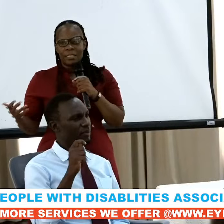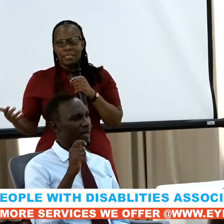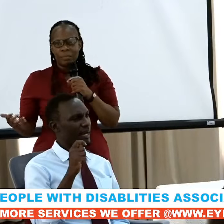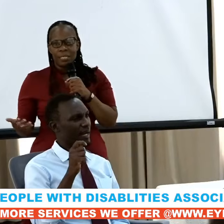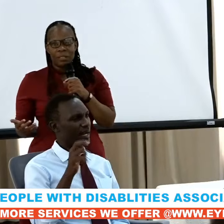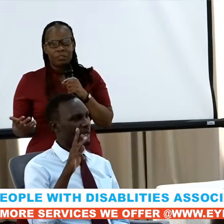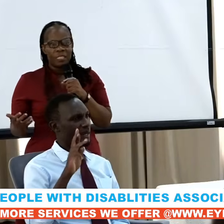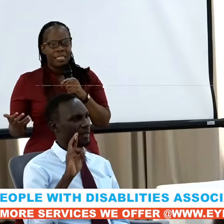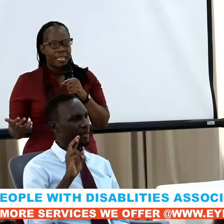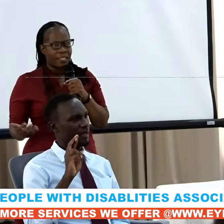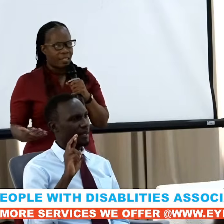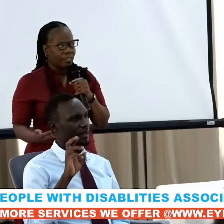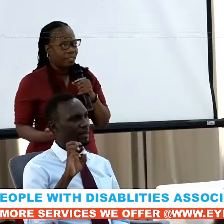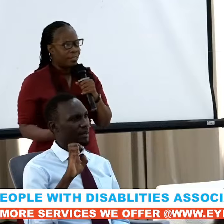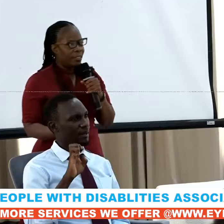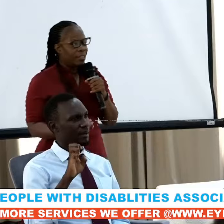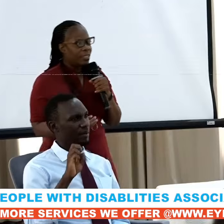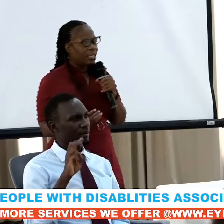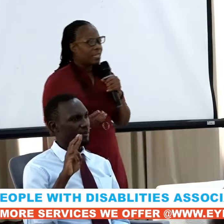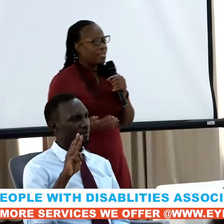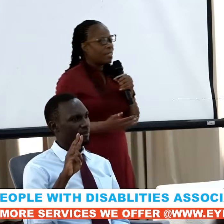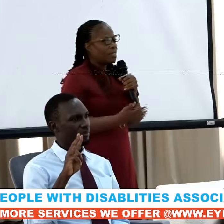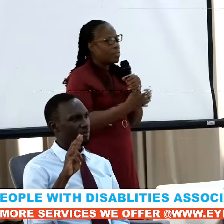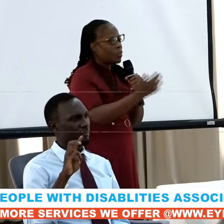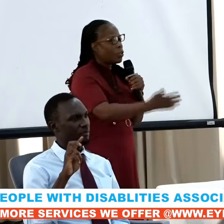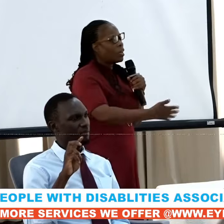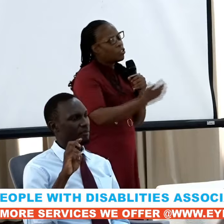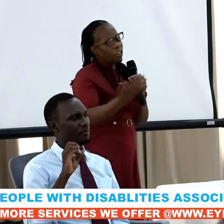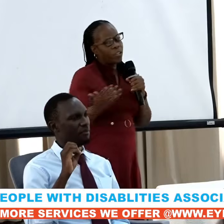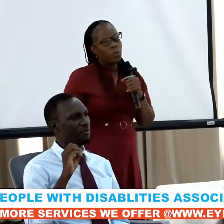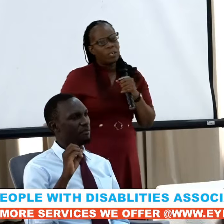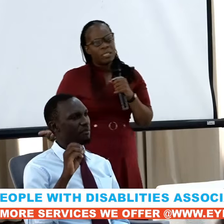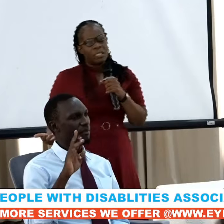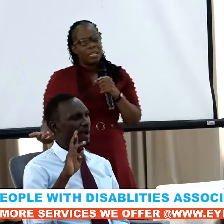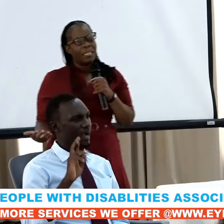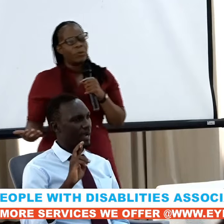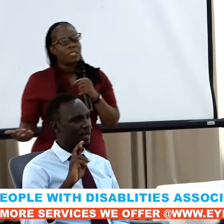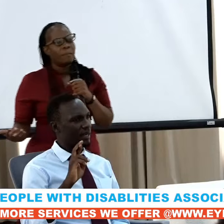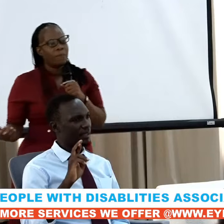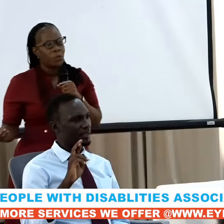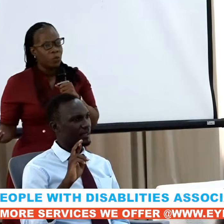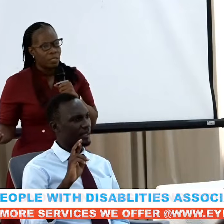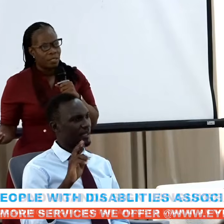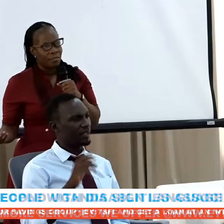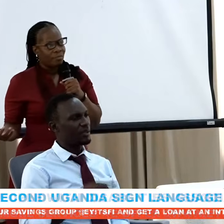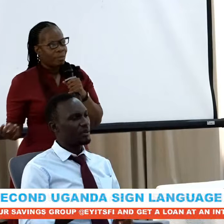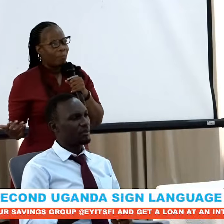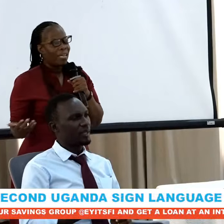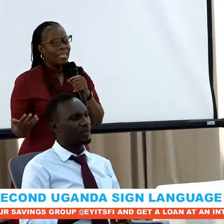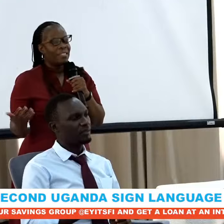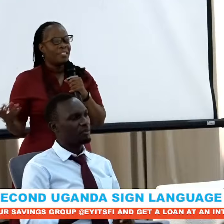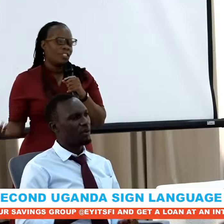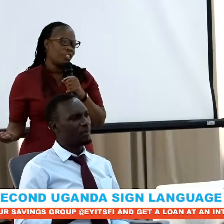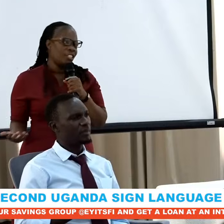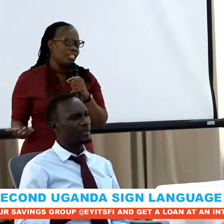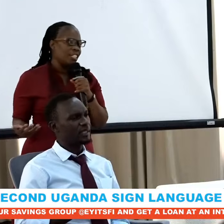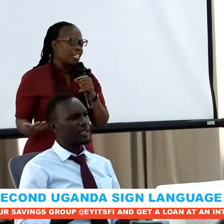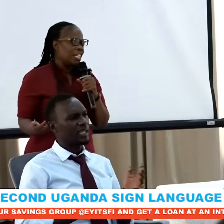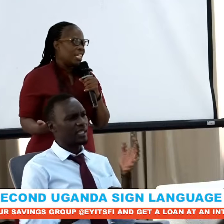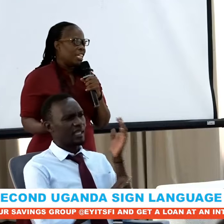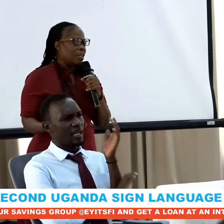a disability of dyslexia. Dyslexia is when you can't write words, and he was abused by his